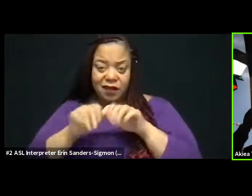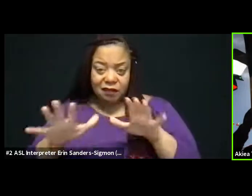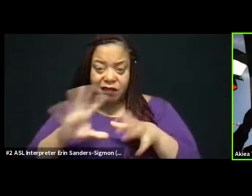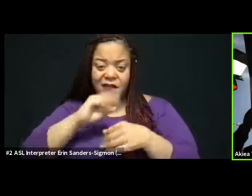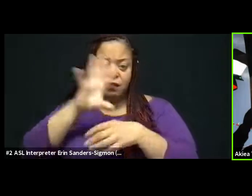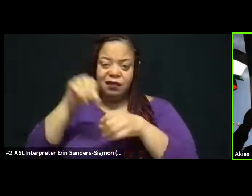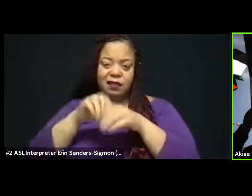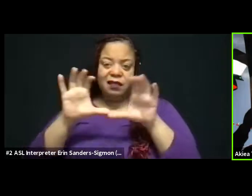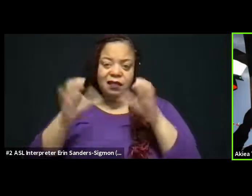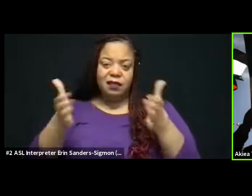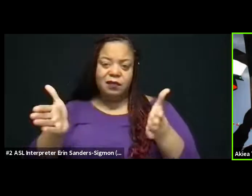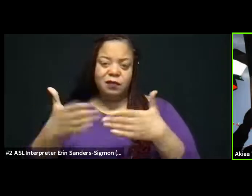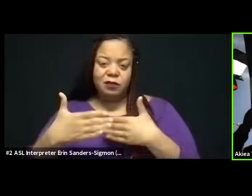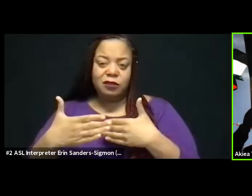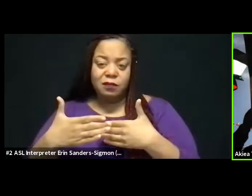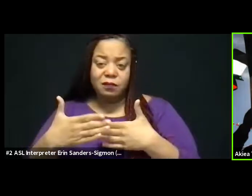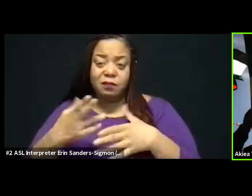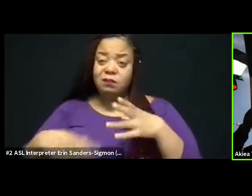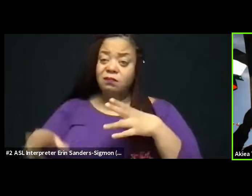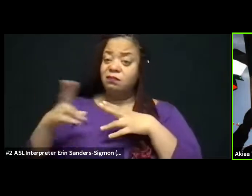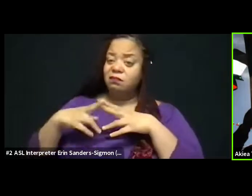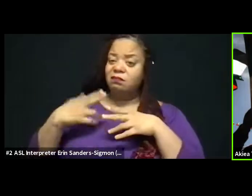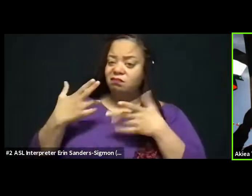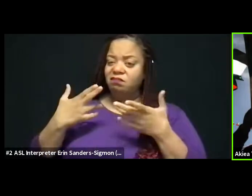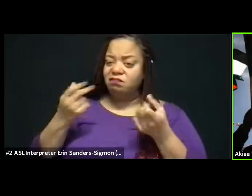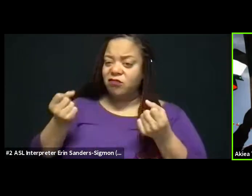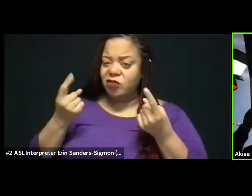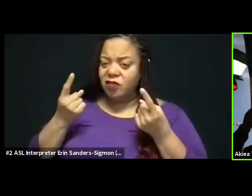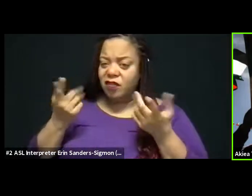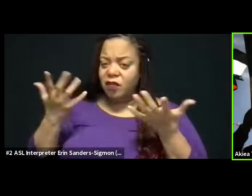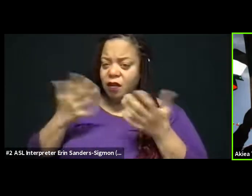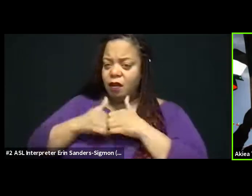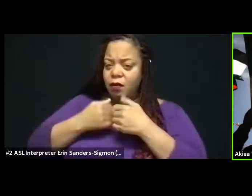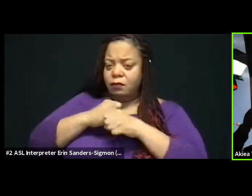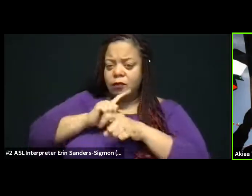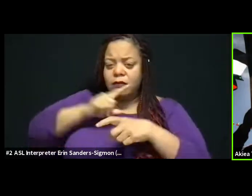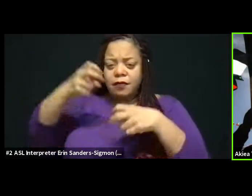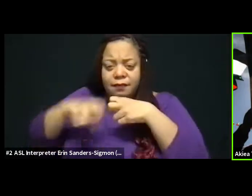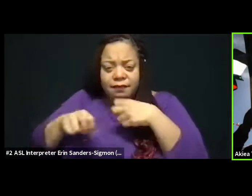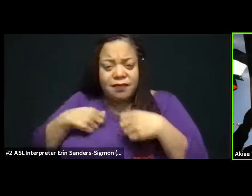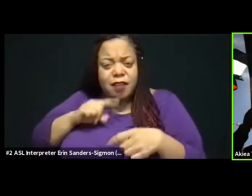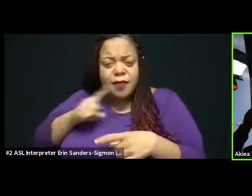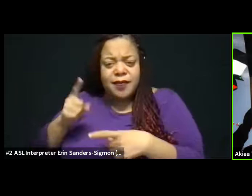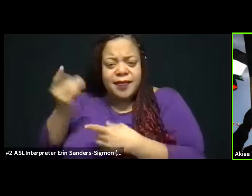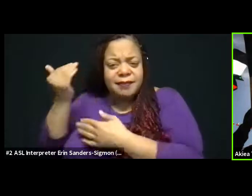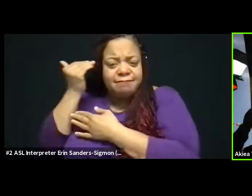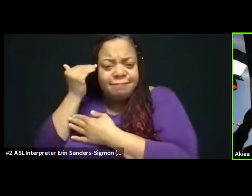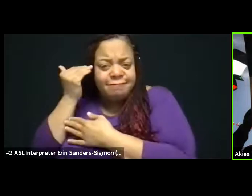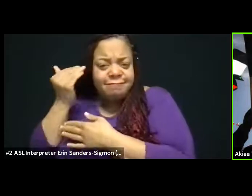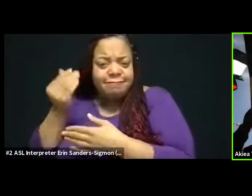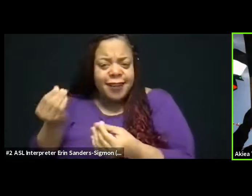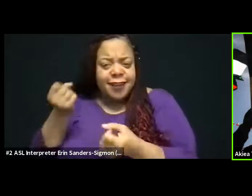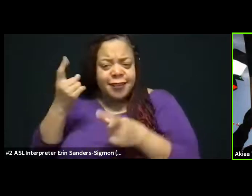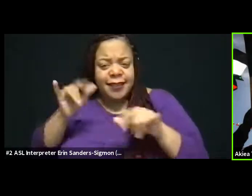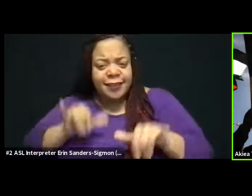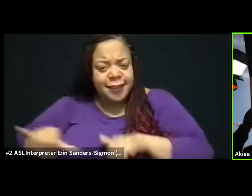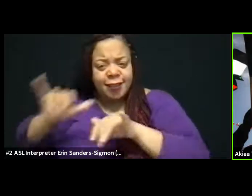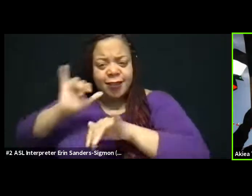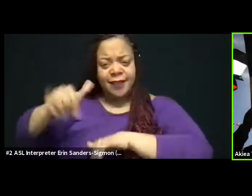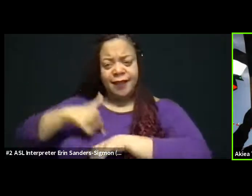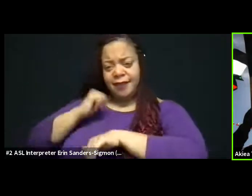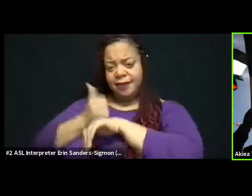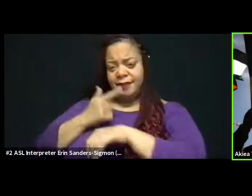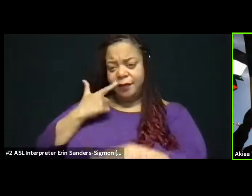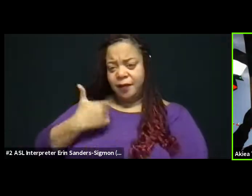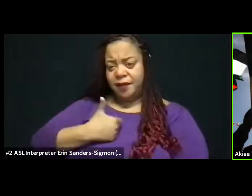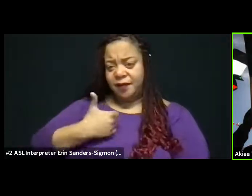ultimately, because I knew for who I was and the standards that I had set for myself, that I